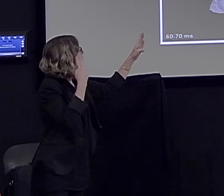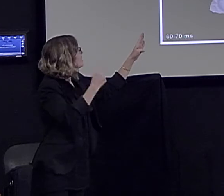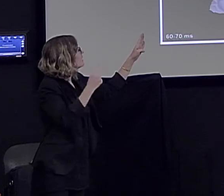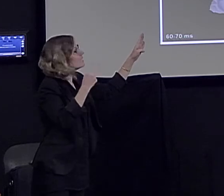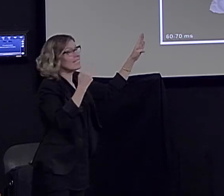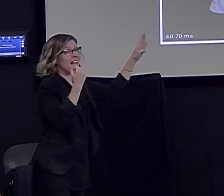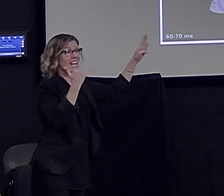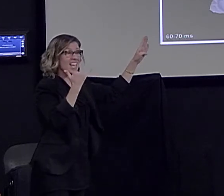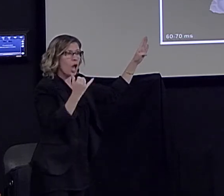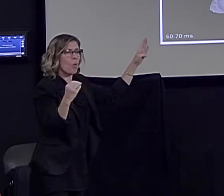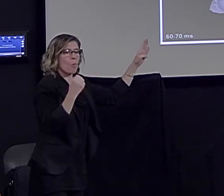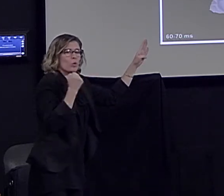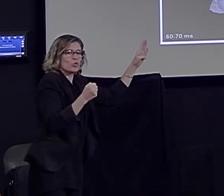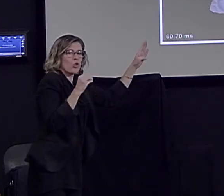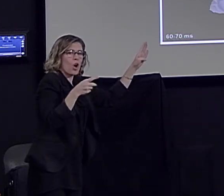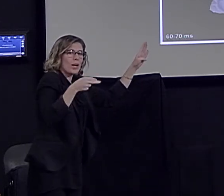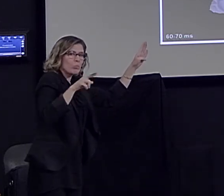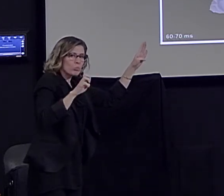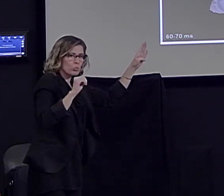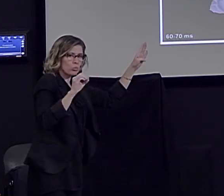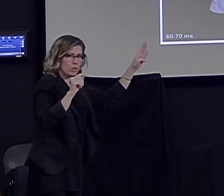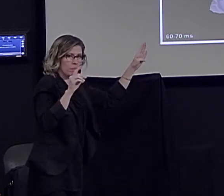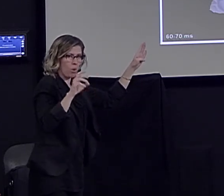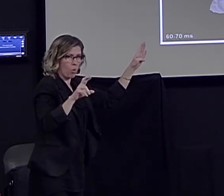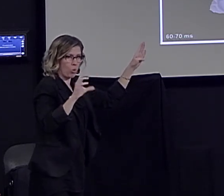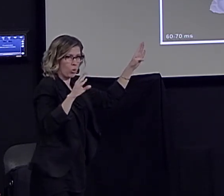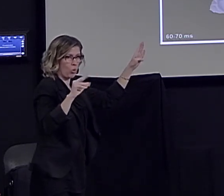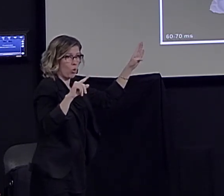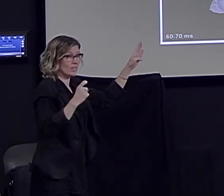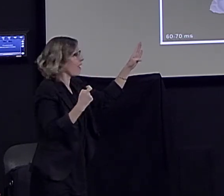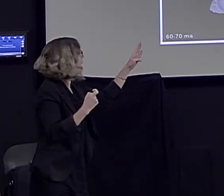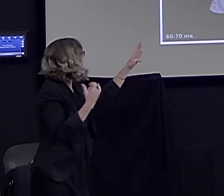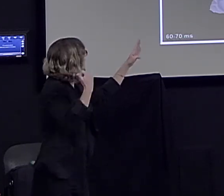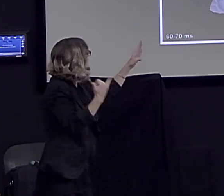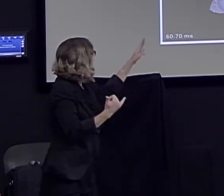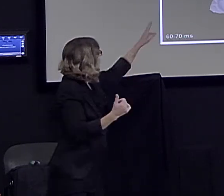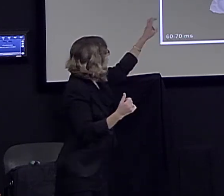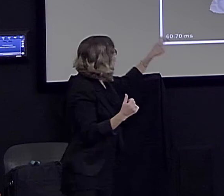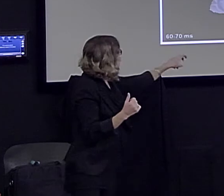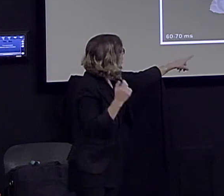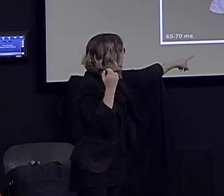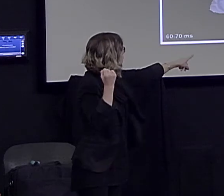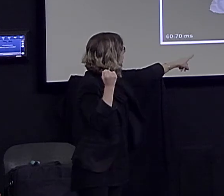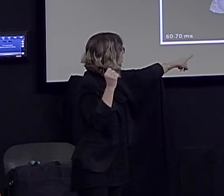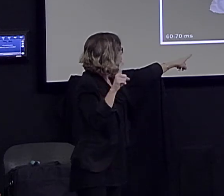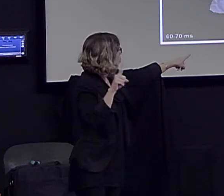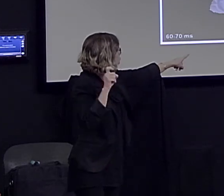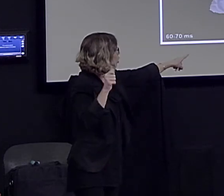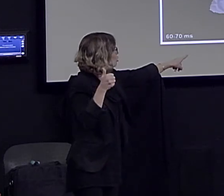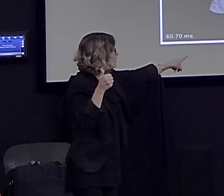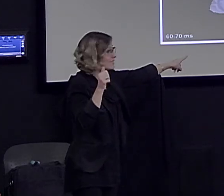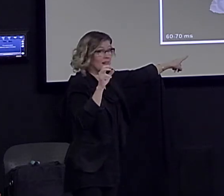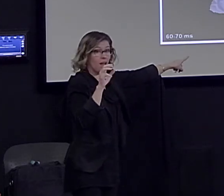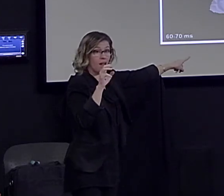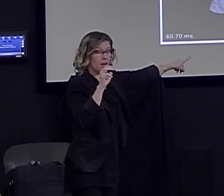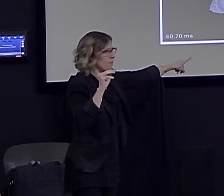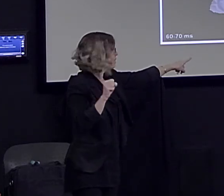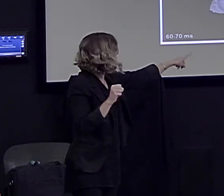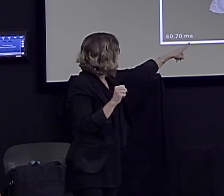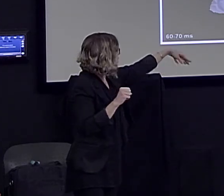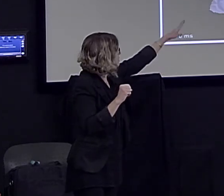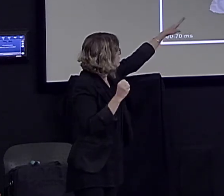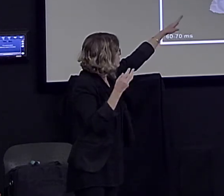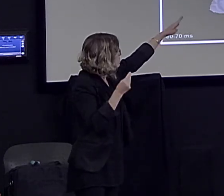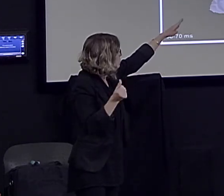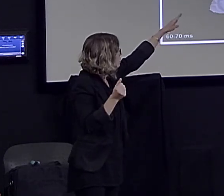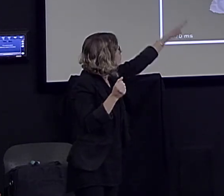the premotor cortex. But look here, after 100 milliseconds, we have a strong activation in the periciliar region.